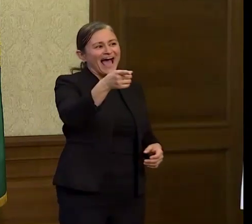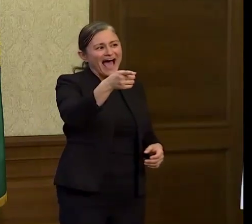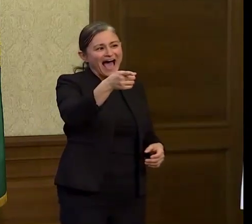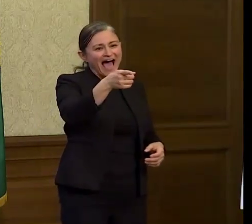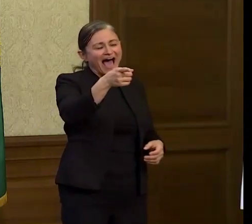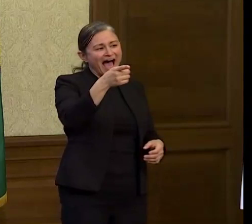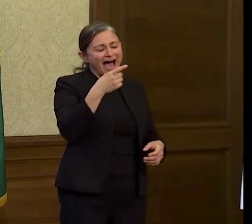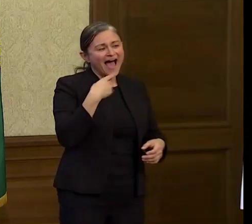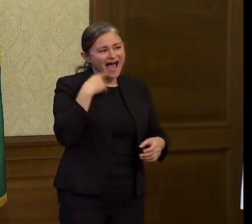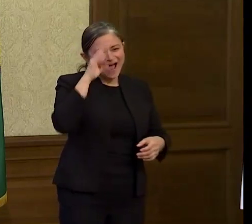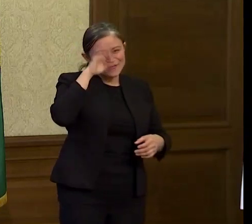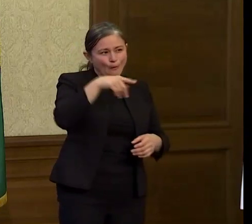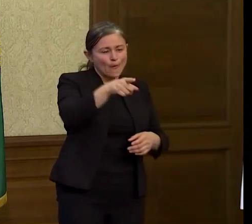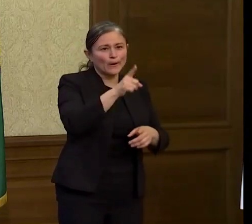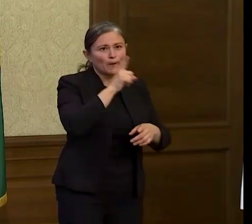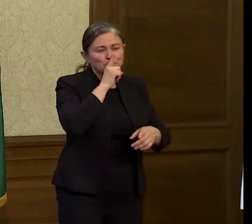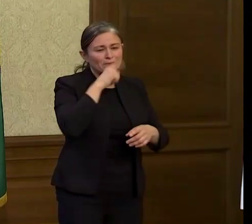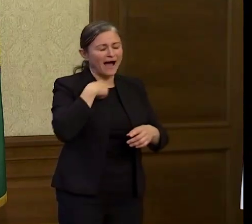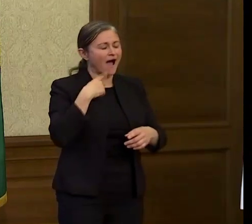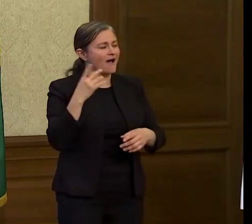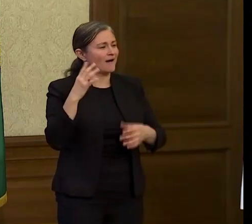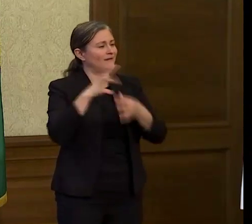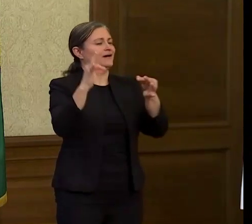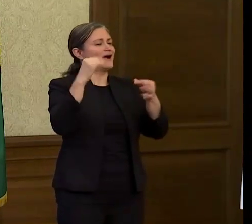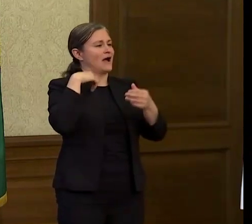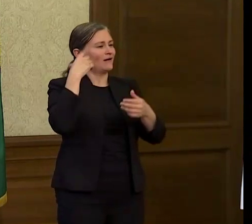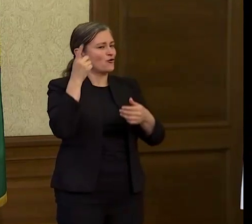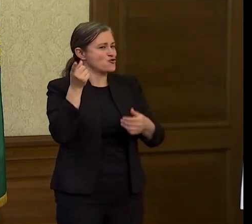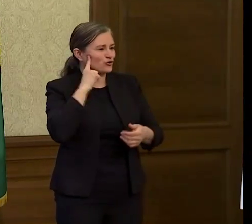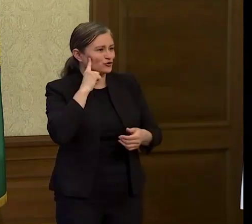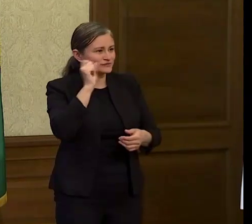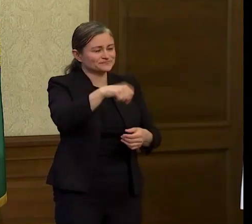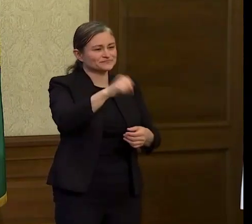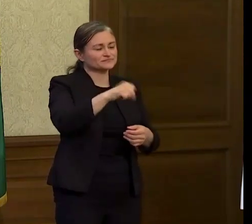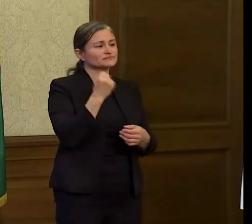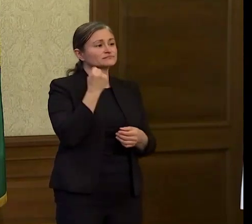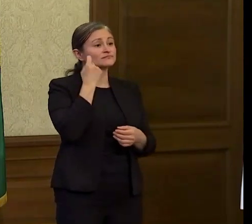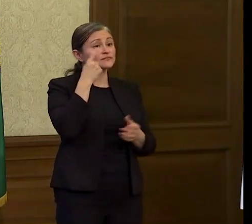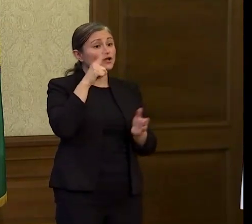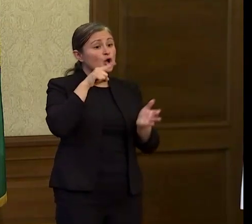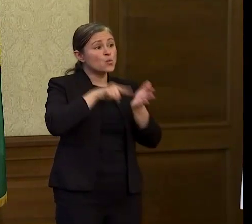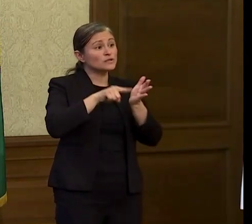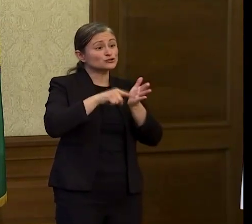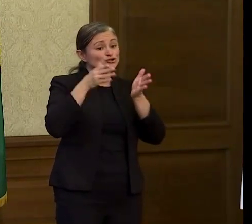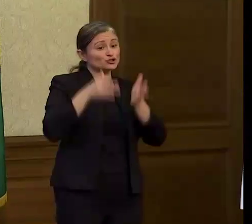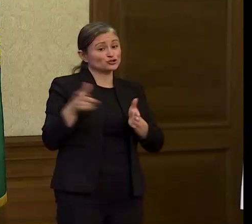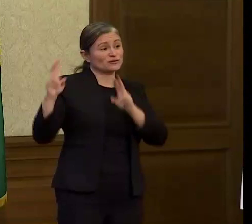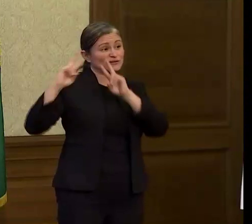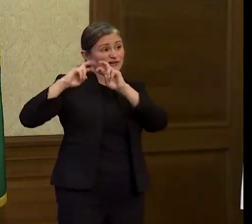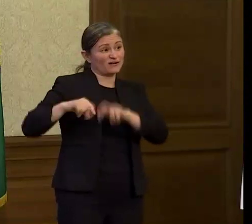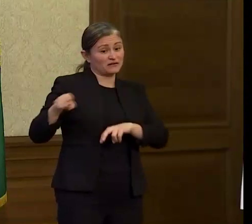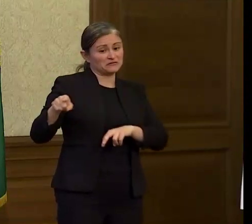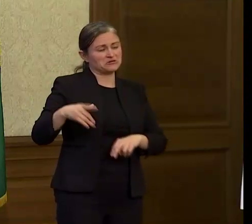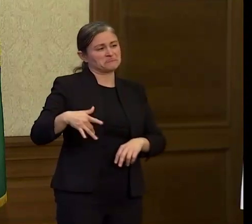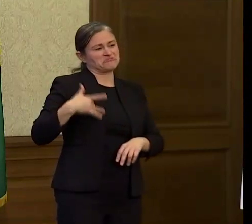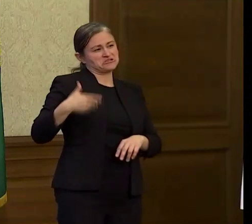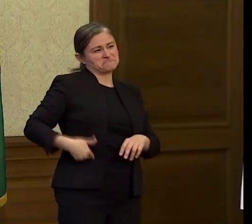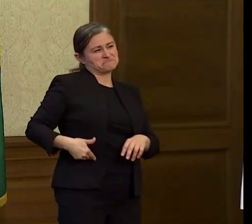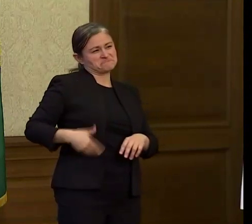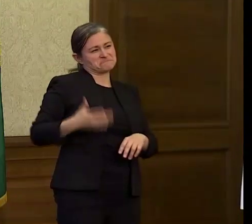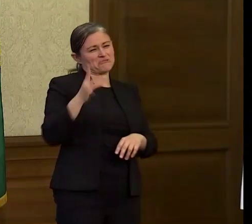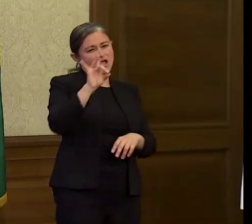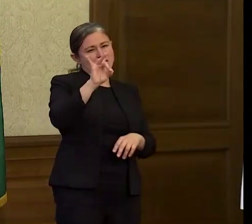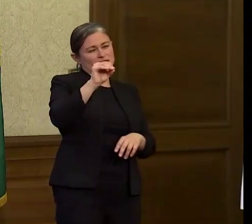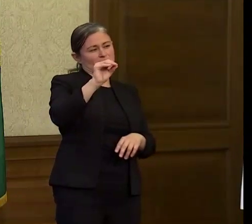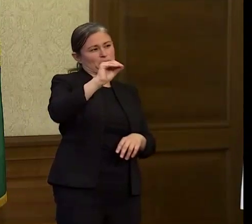Yes, the modelers today told us that they think it's in the range of 80% reduction. That's a good number in my book to be